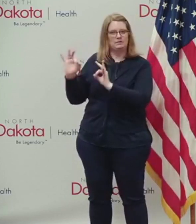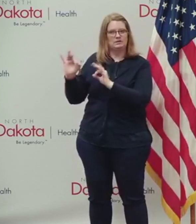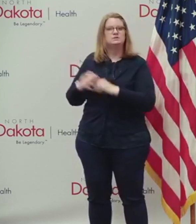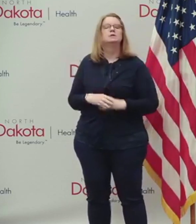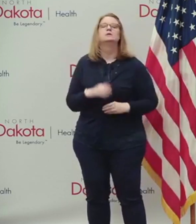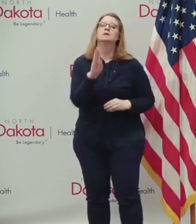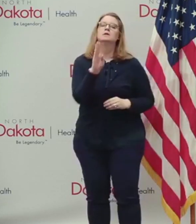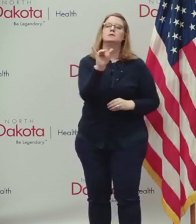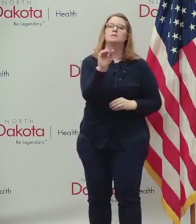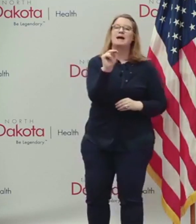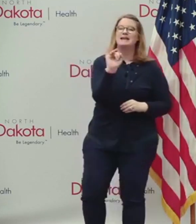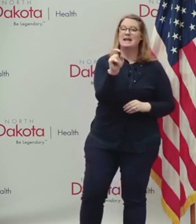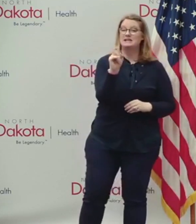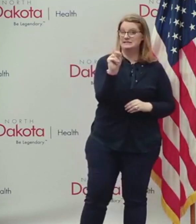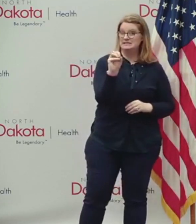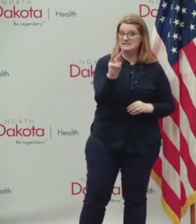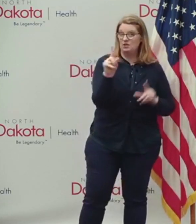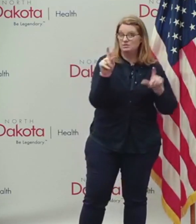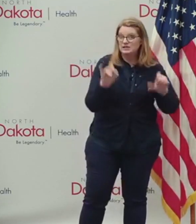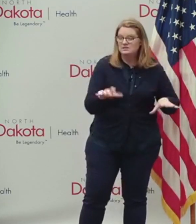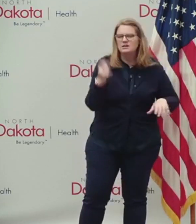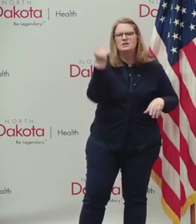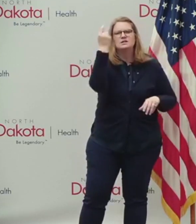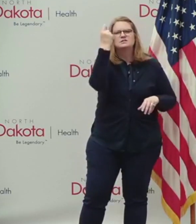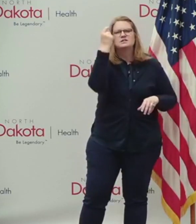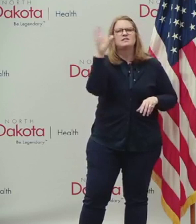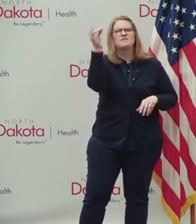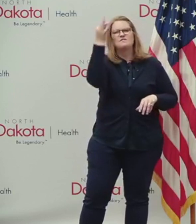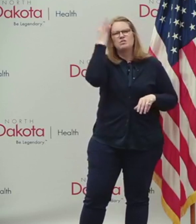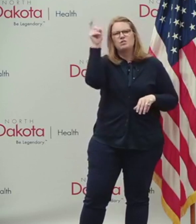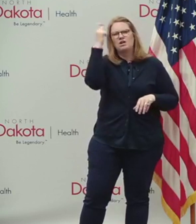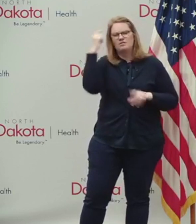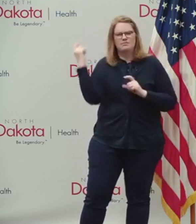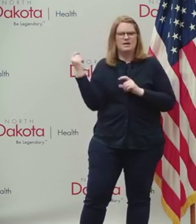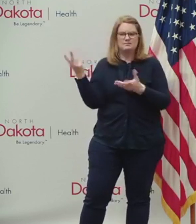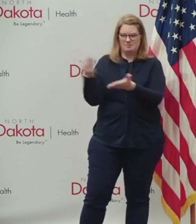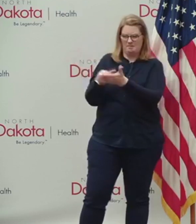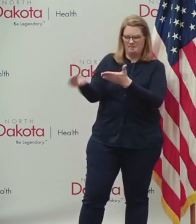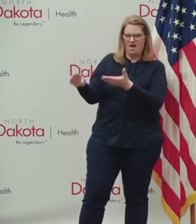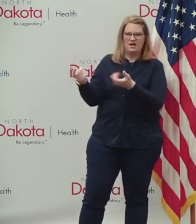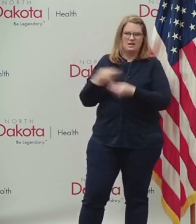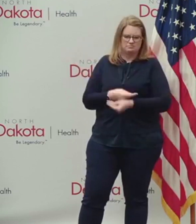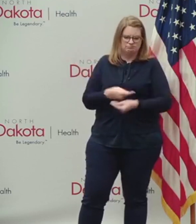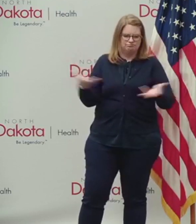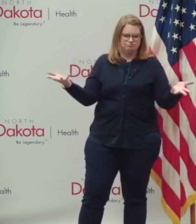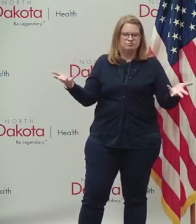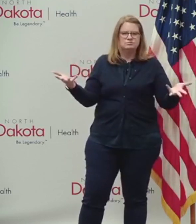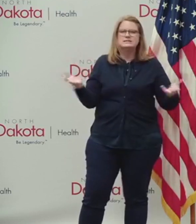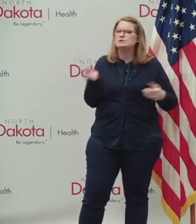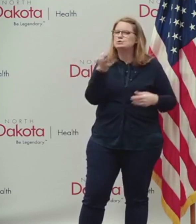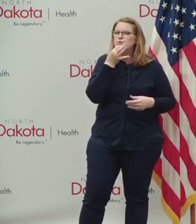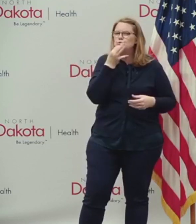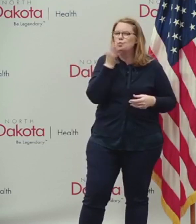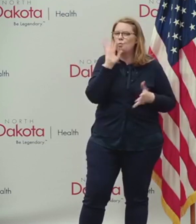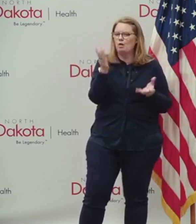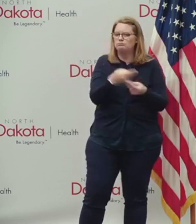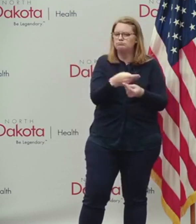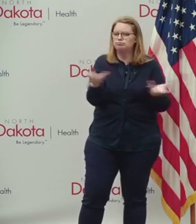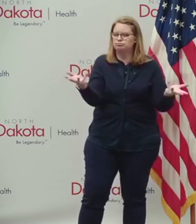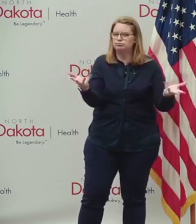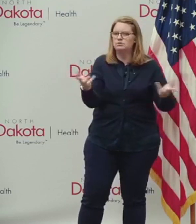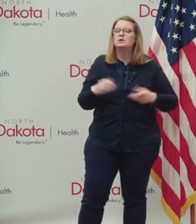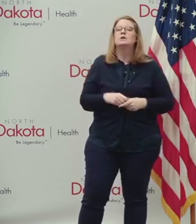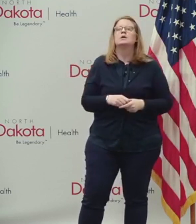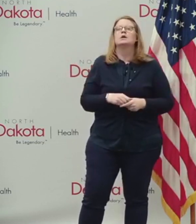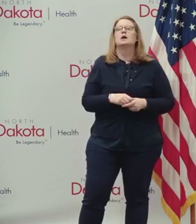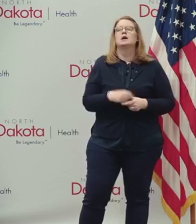BINEX Now tests, which we're receiving from the federal government, we're getting ready to deploy those soon, and those